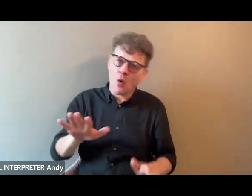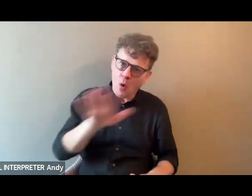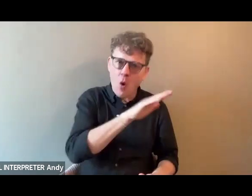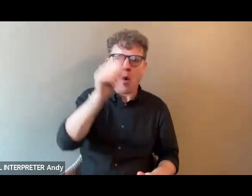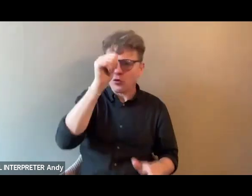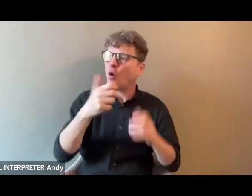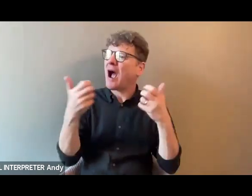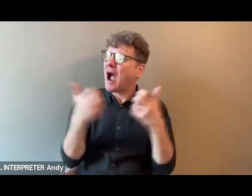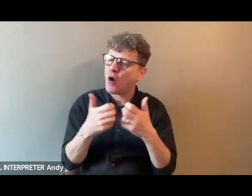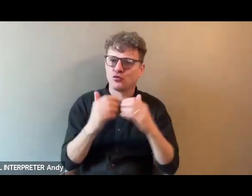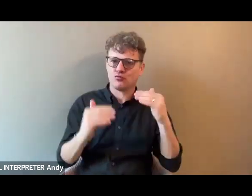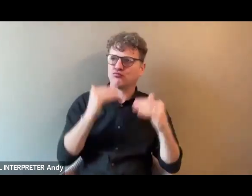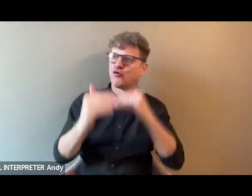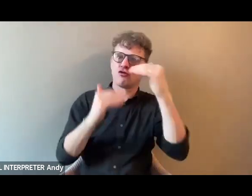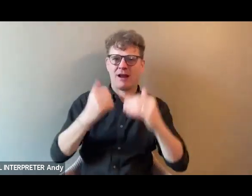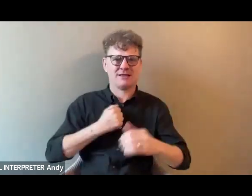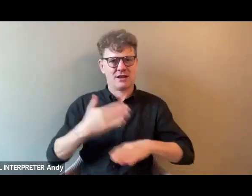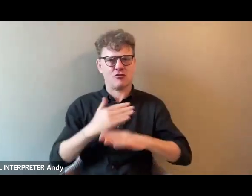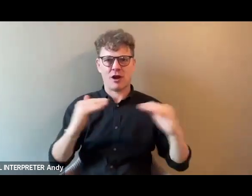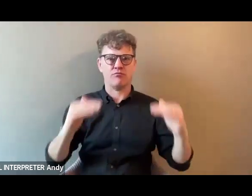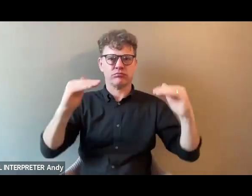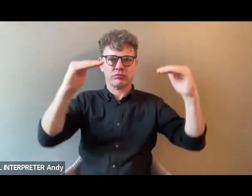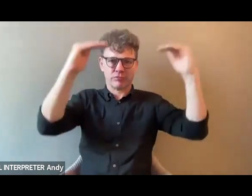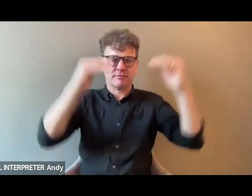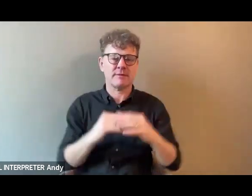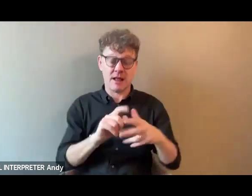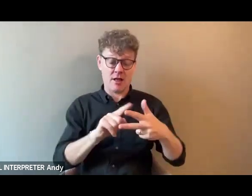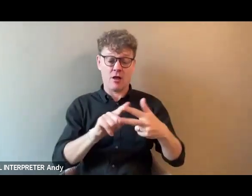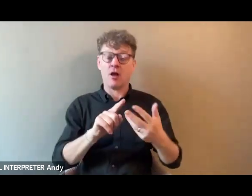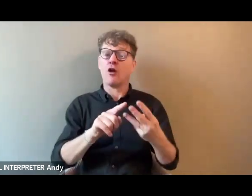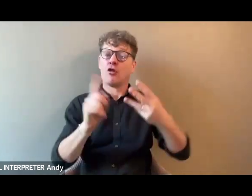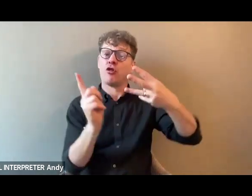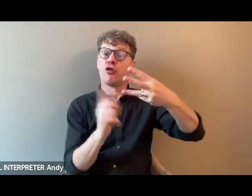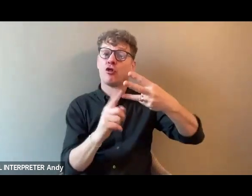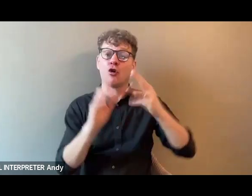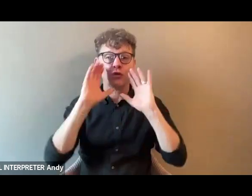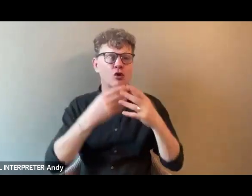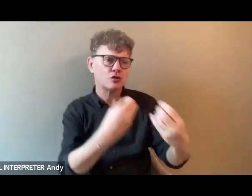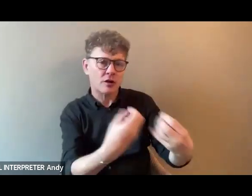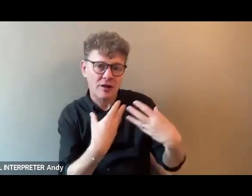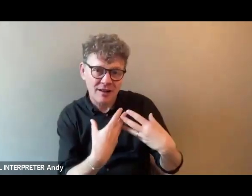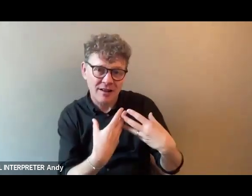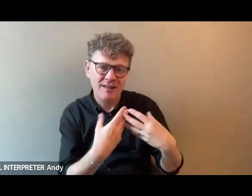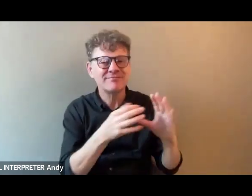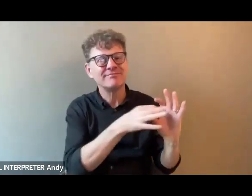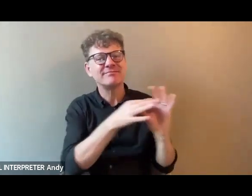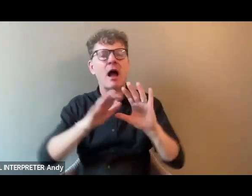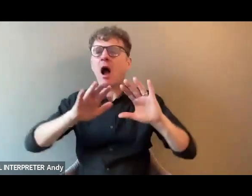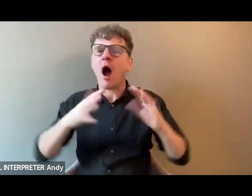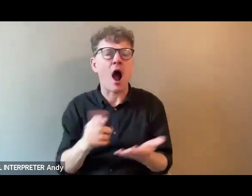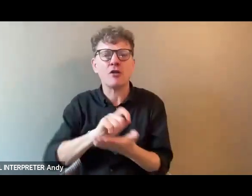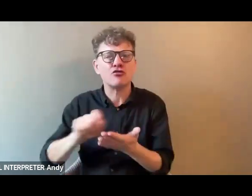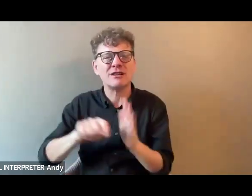to progress in their career. The third concern that was raised was around unwritten rules